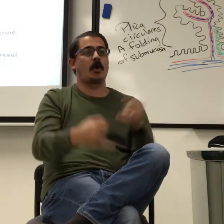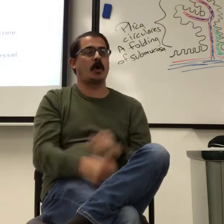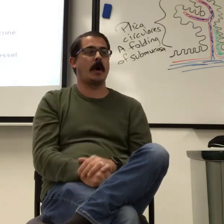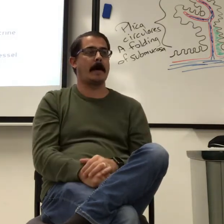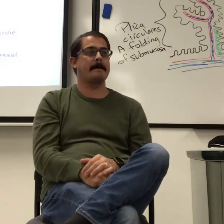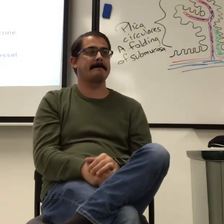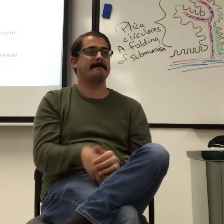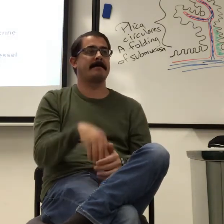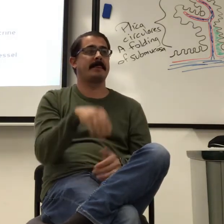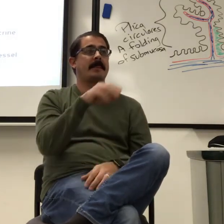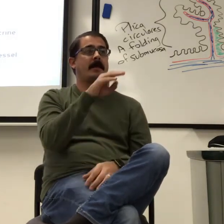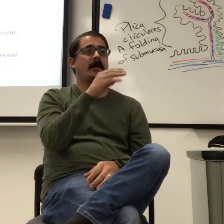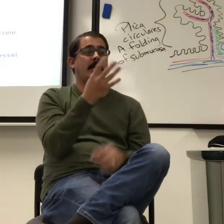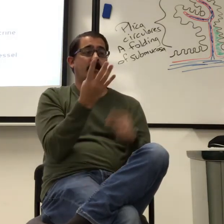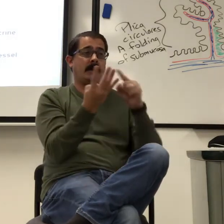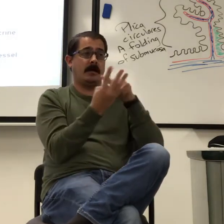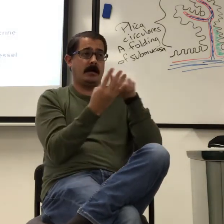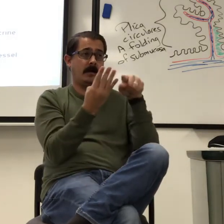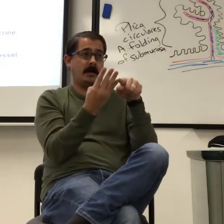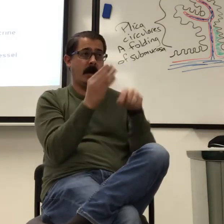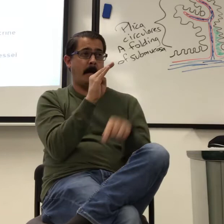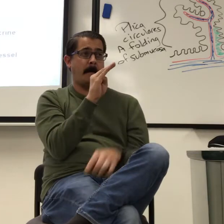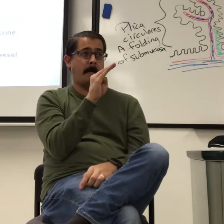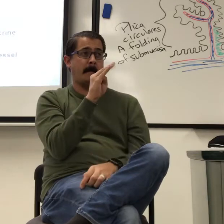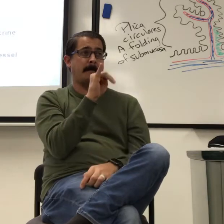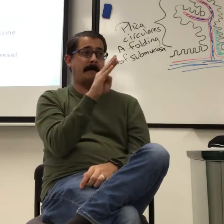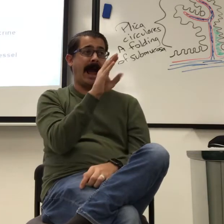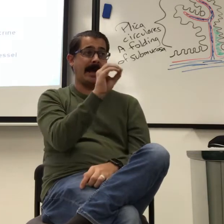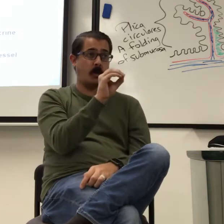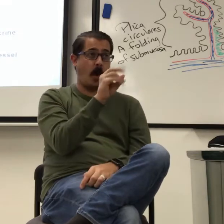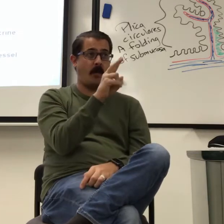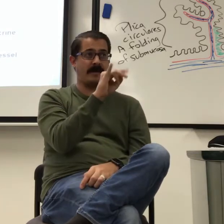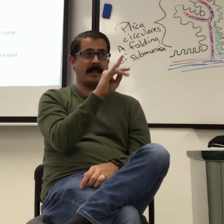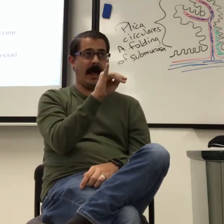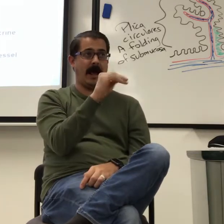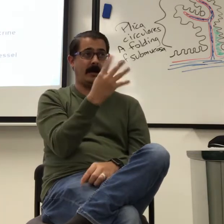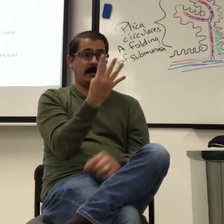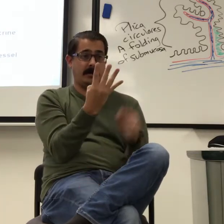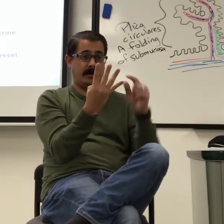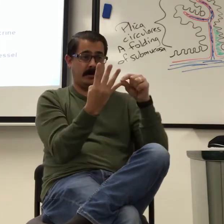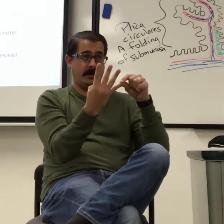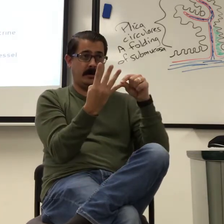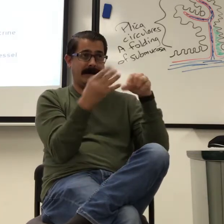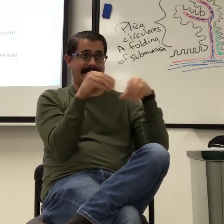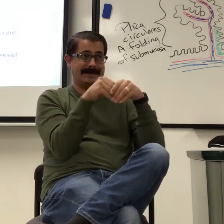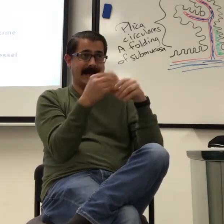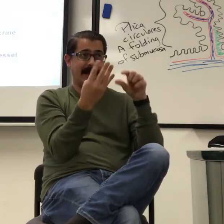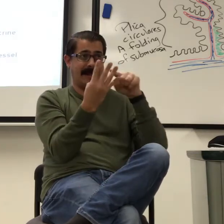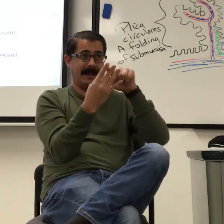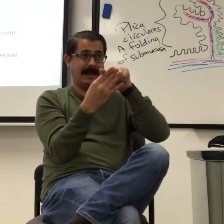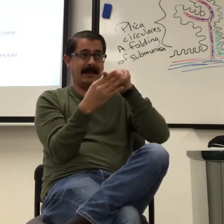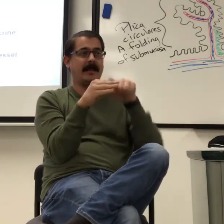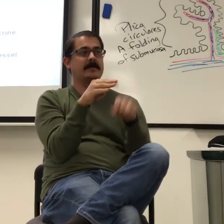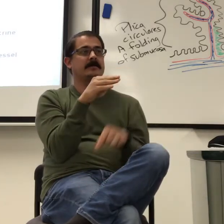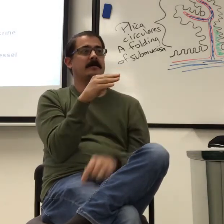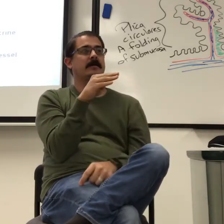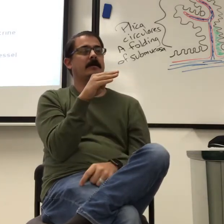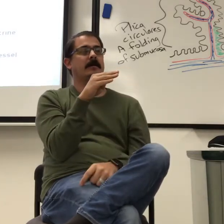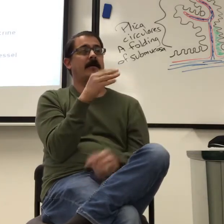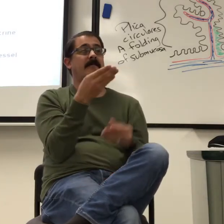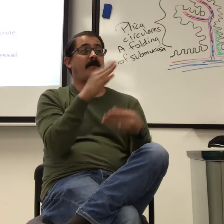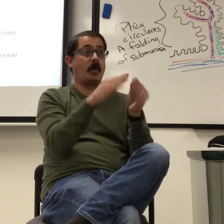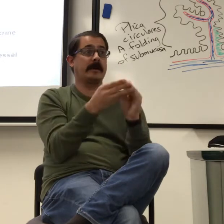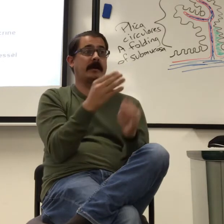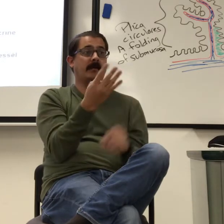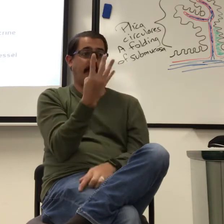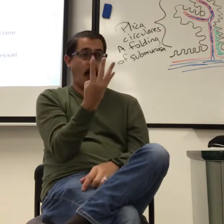the microvilli are a folding of the cell membrane, okay? And that's the last kind of modification to increase